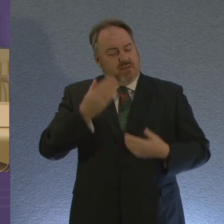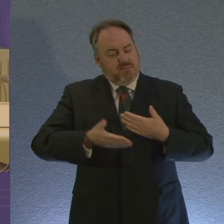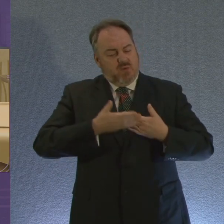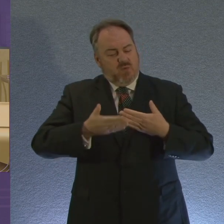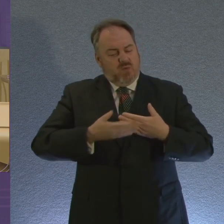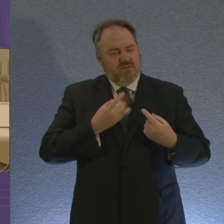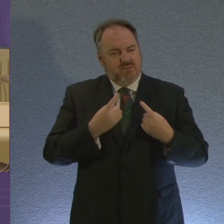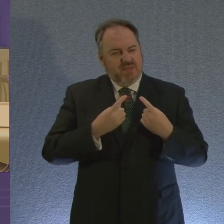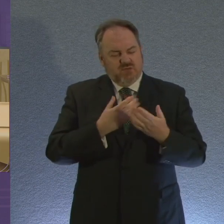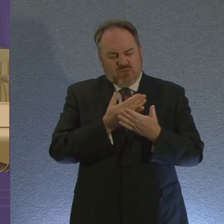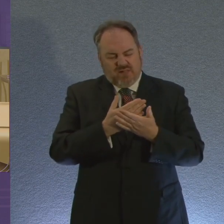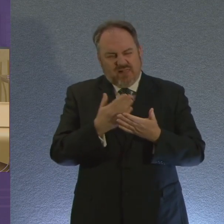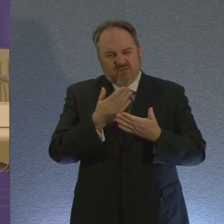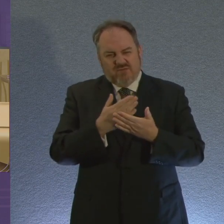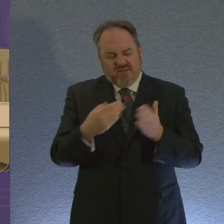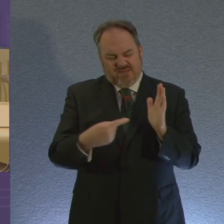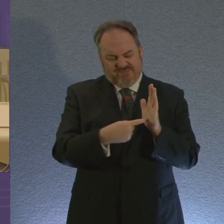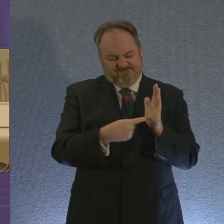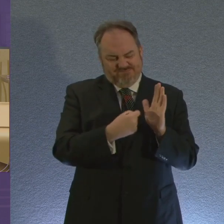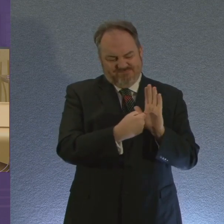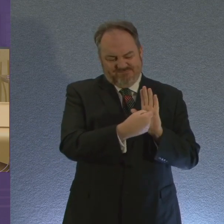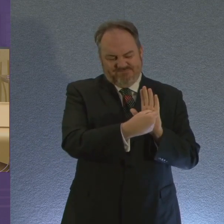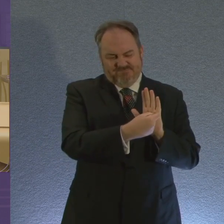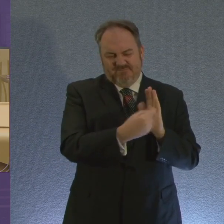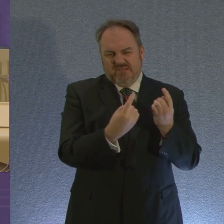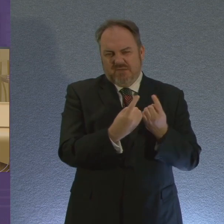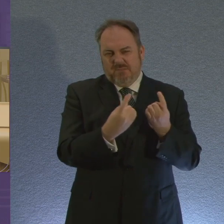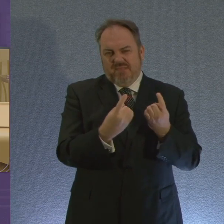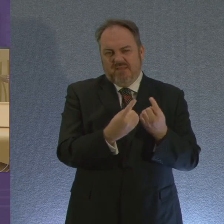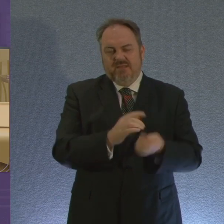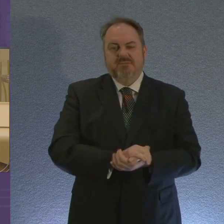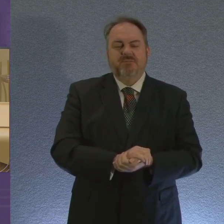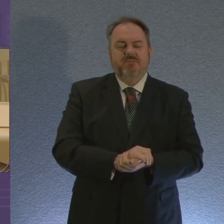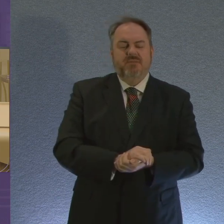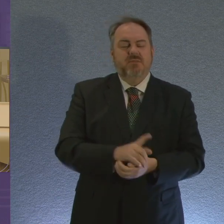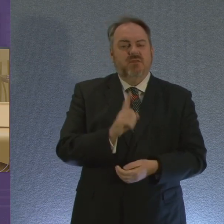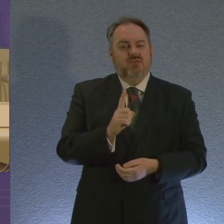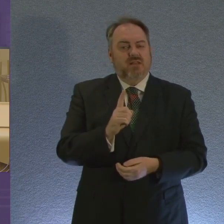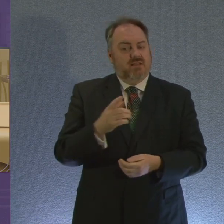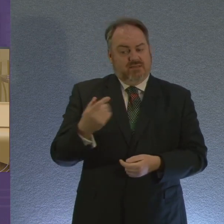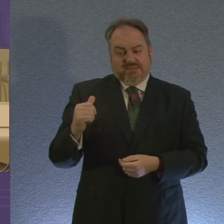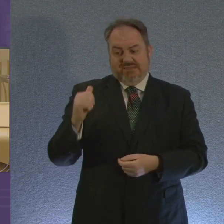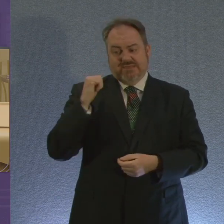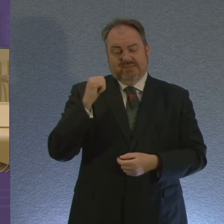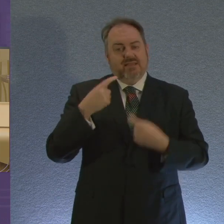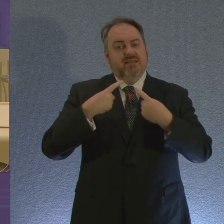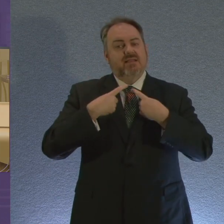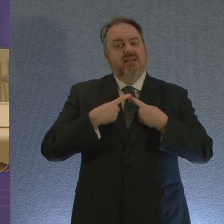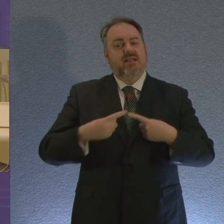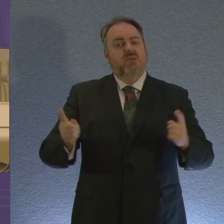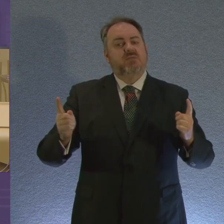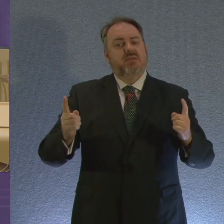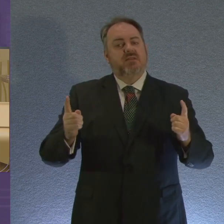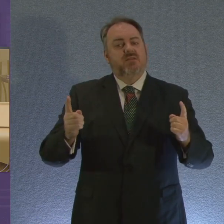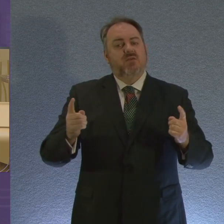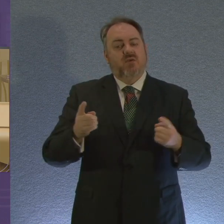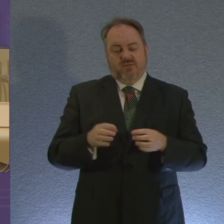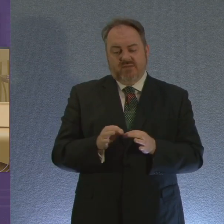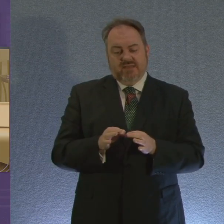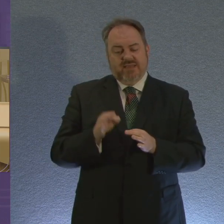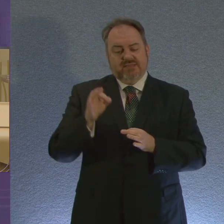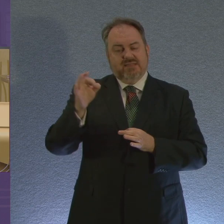some clarity on just kind of one aspect of this. Yesterday, on hearing the announcement about the issue of the extension periods,